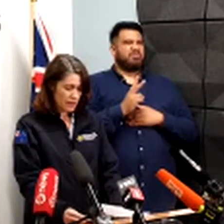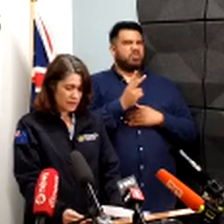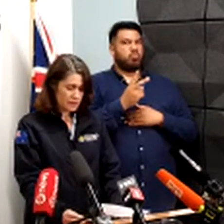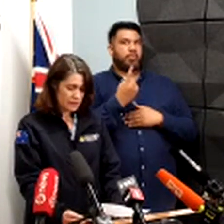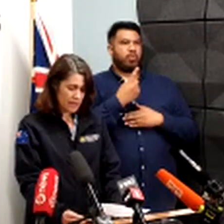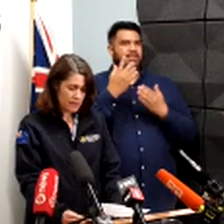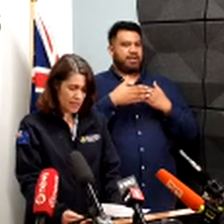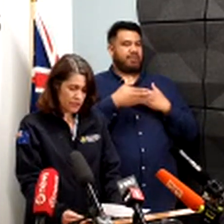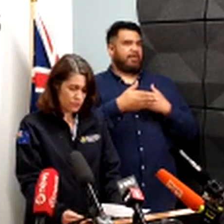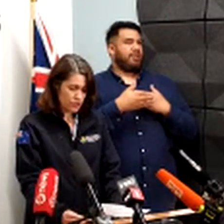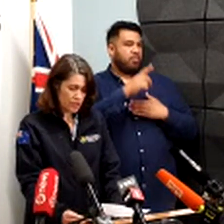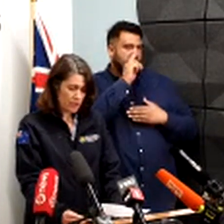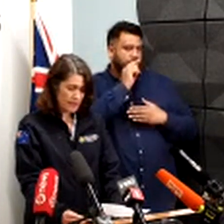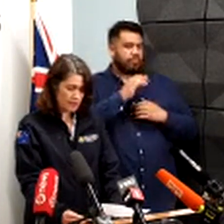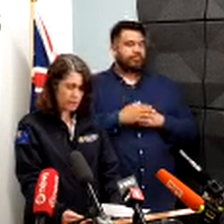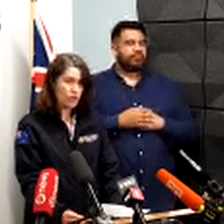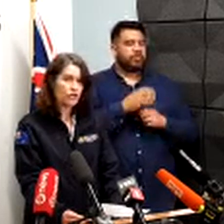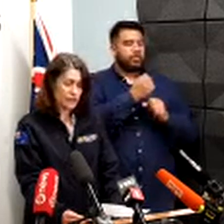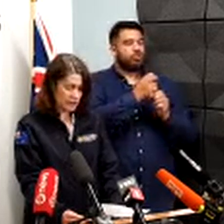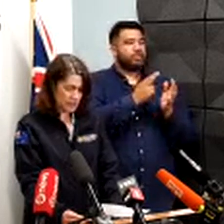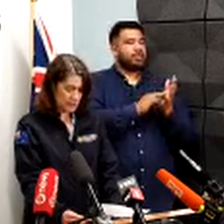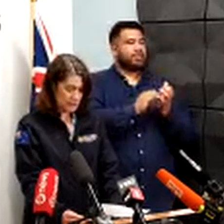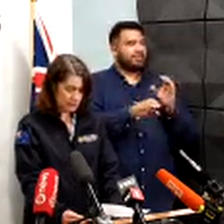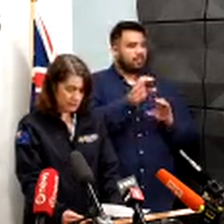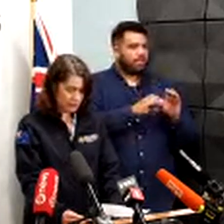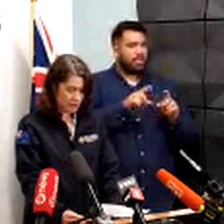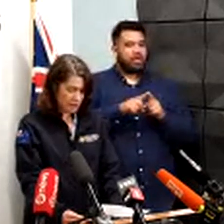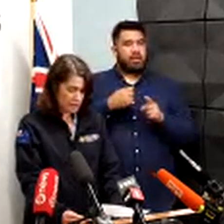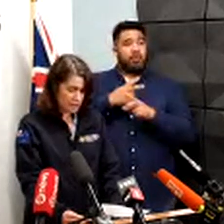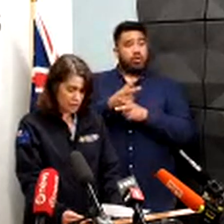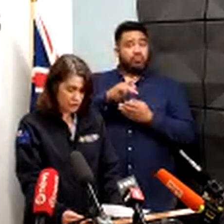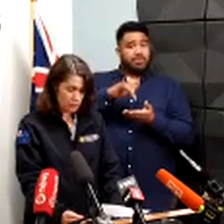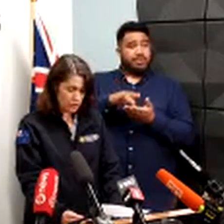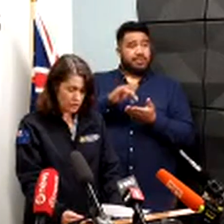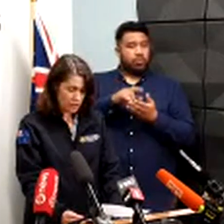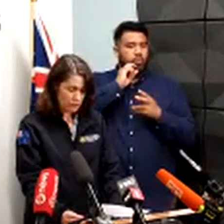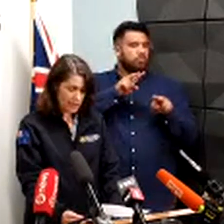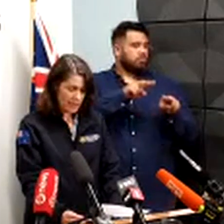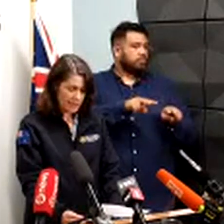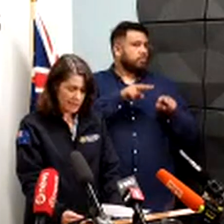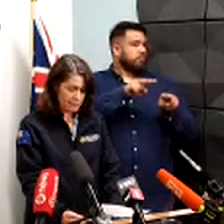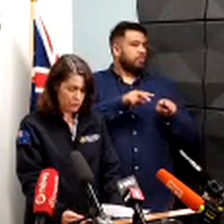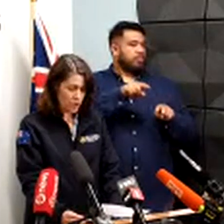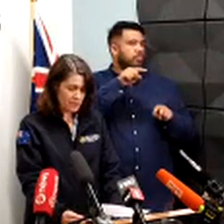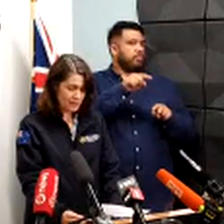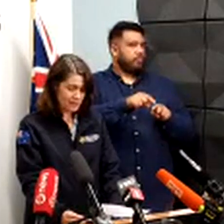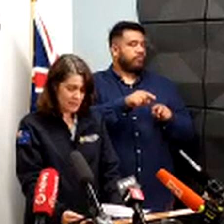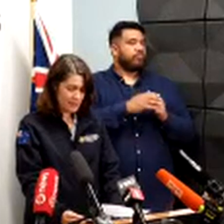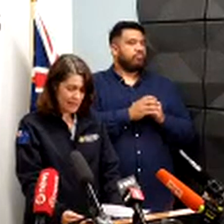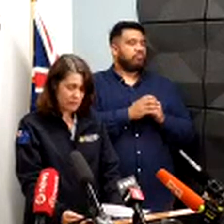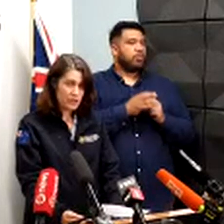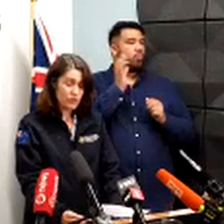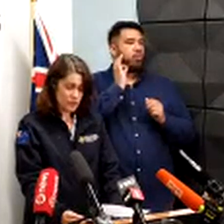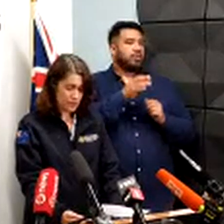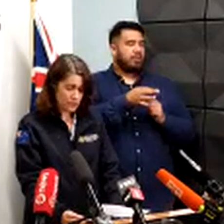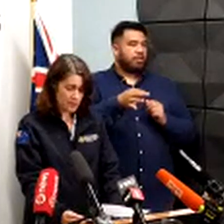GNS Science and the National Geohazards Monitoring Centre continue to monitor Waikato, White Island,